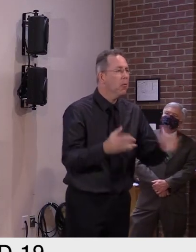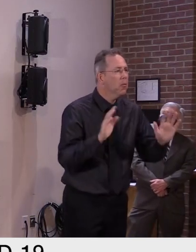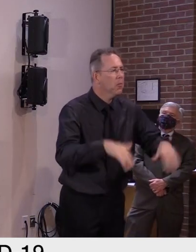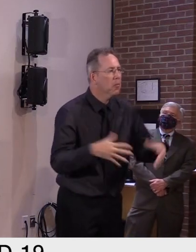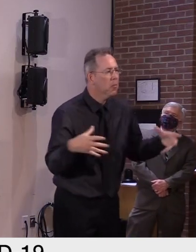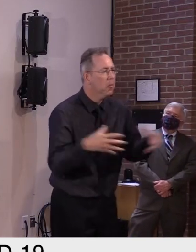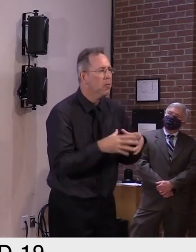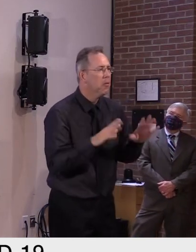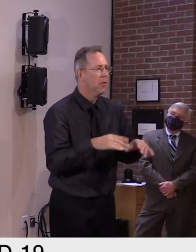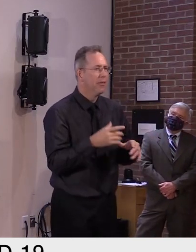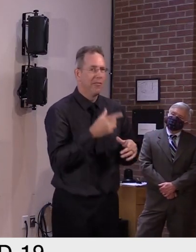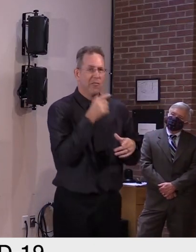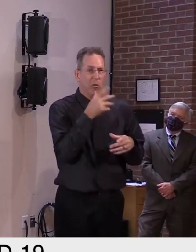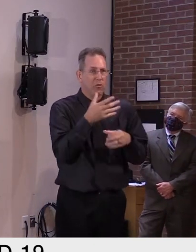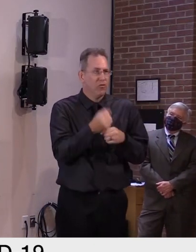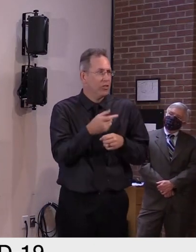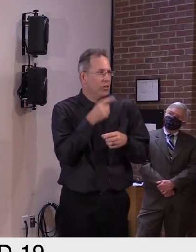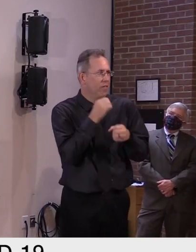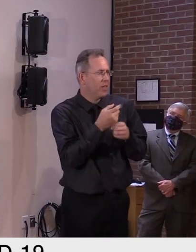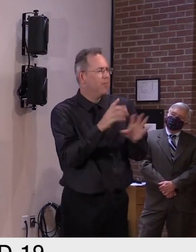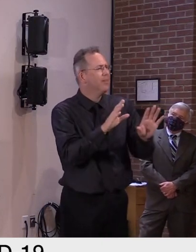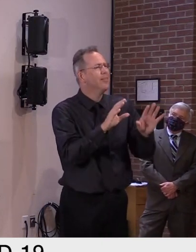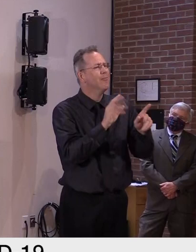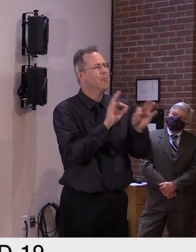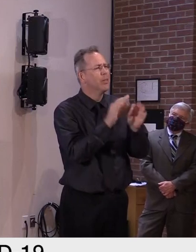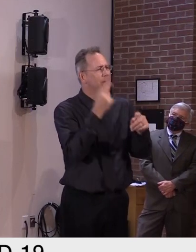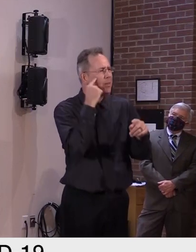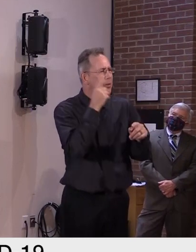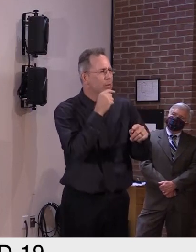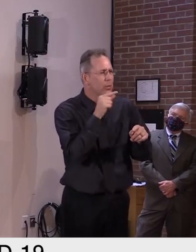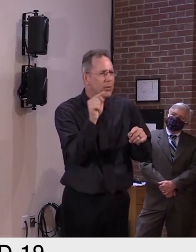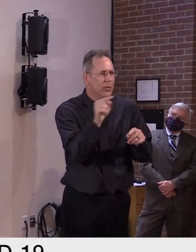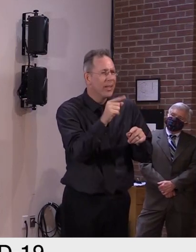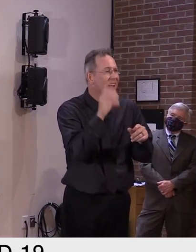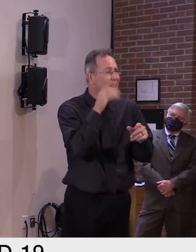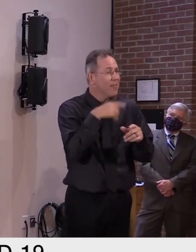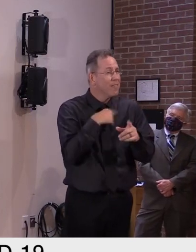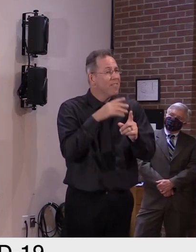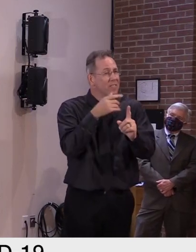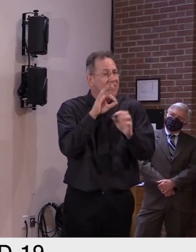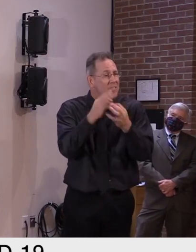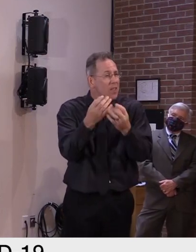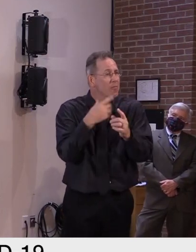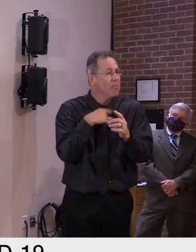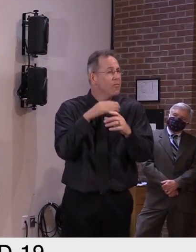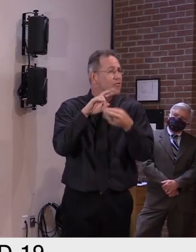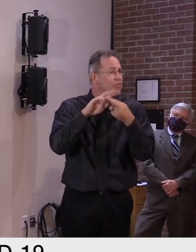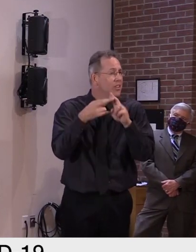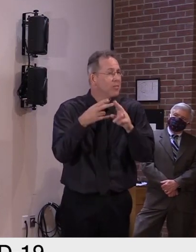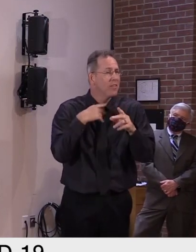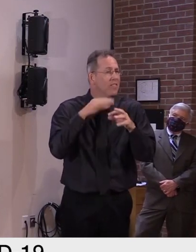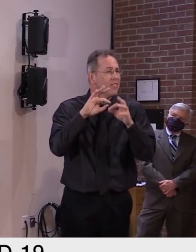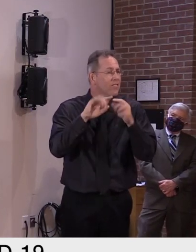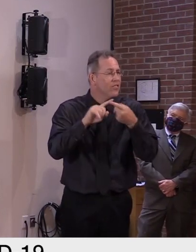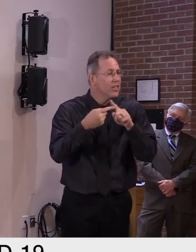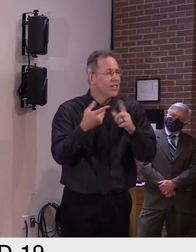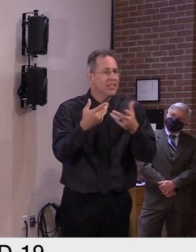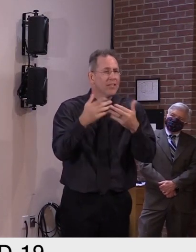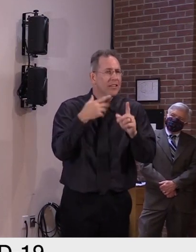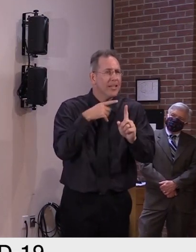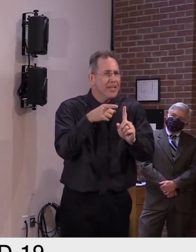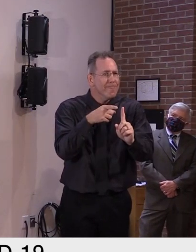we trust, including ourselves, may have been exposed in ways that we're not aware. So unless we all practice these